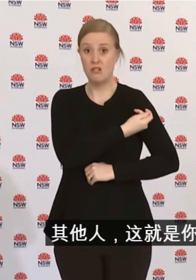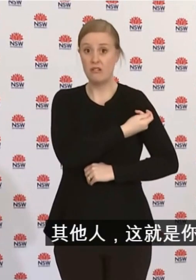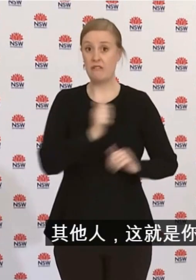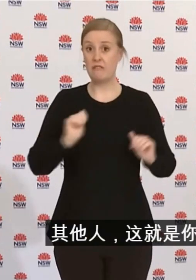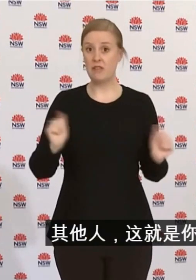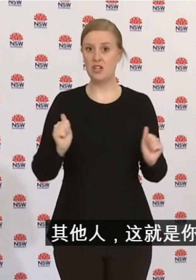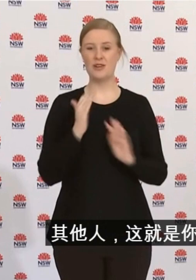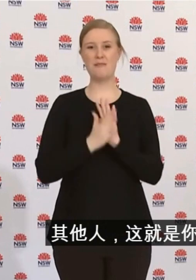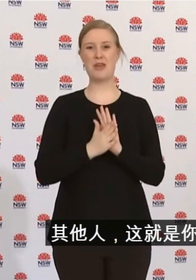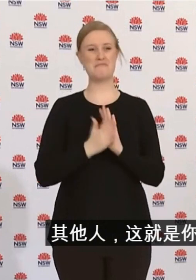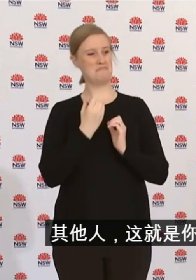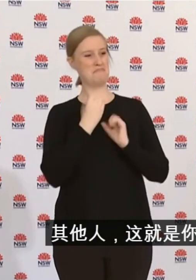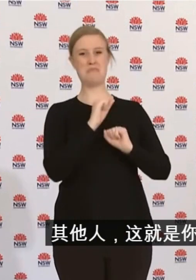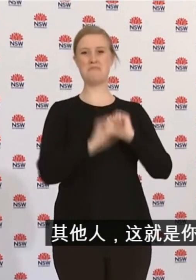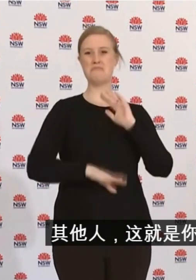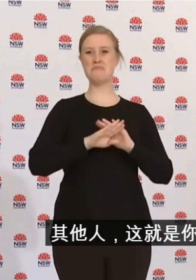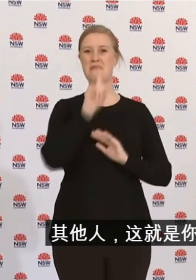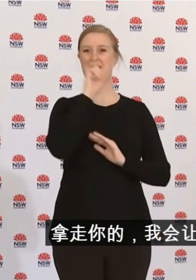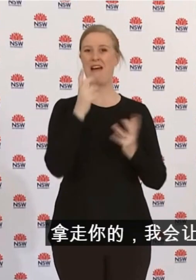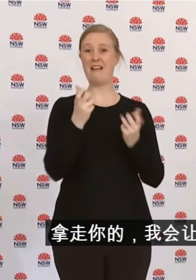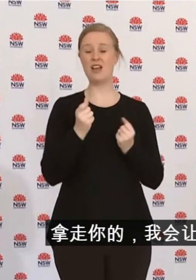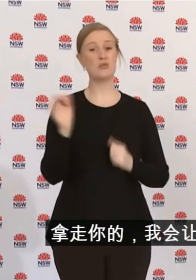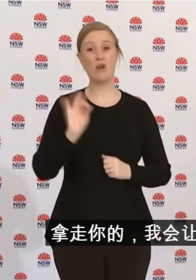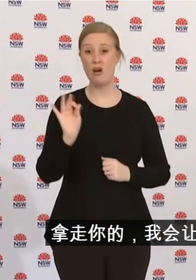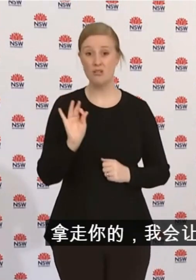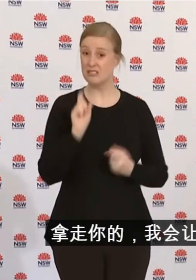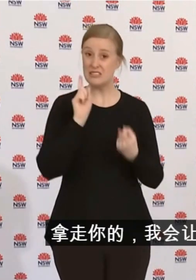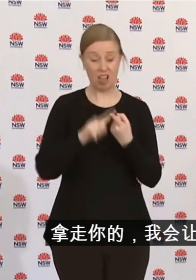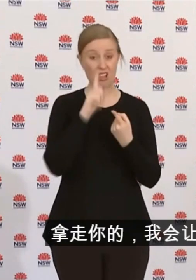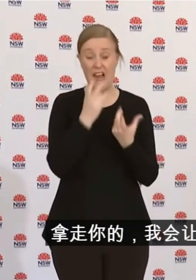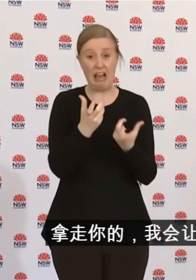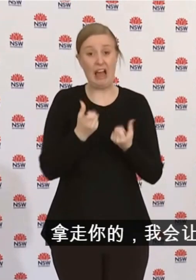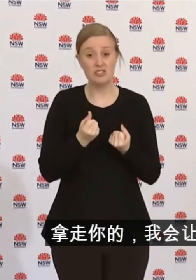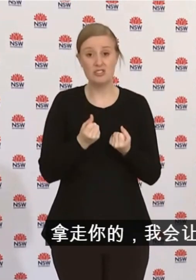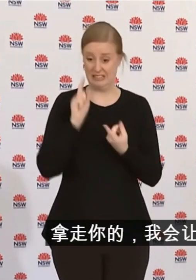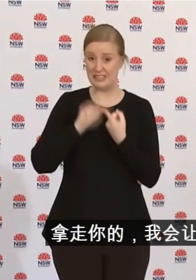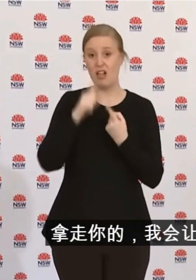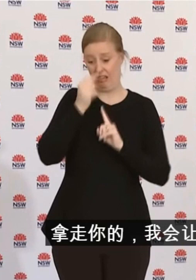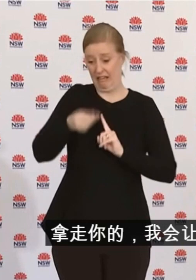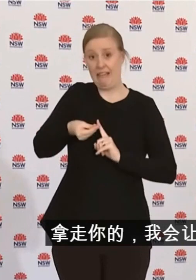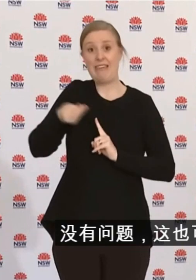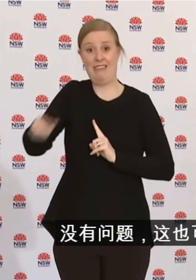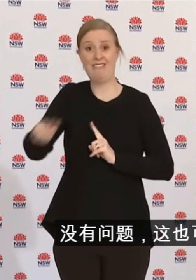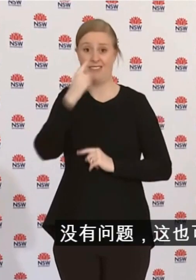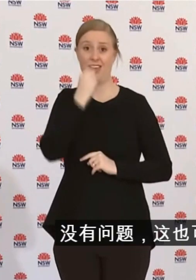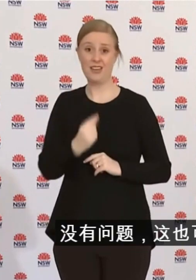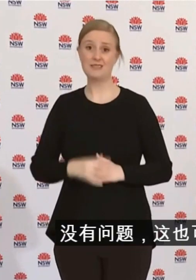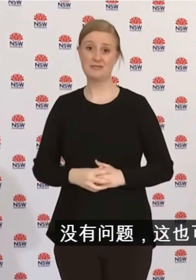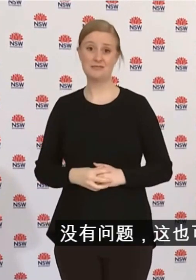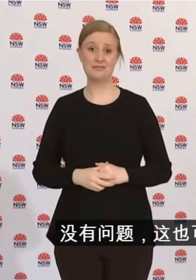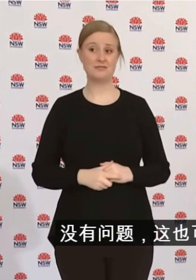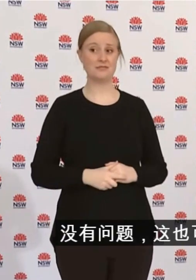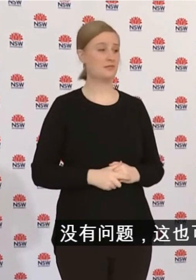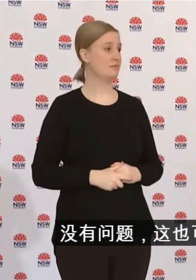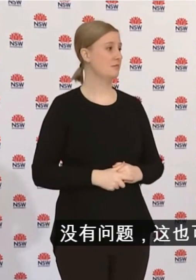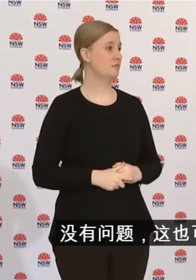it to other people. And that's the key issue to what you're talking about. Can I just take yours, then I'm going to let Dr. McInaldi answer Robert's question. No worries. And